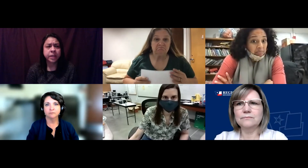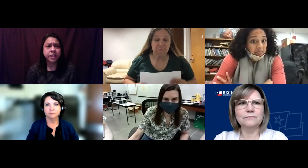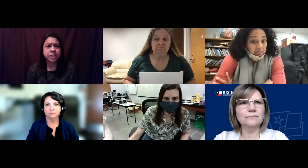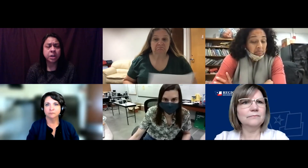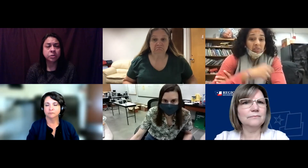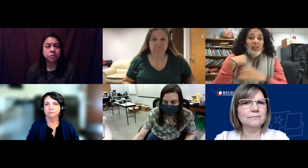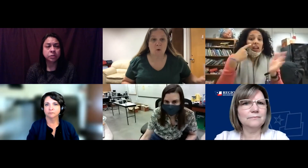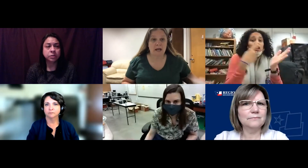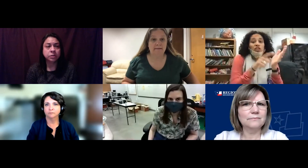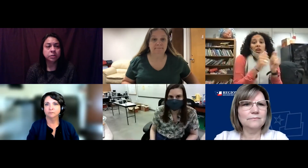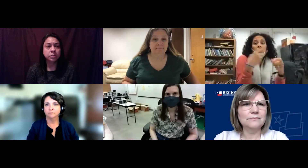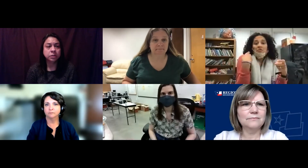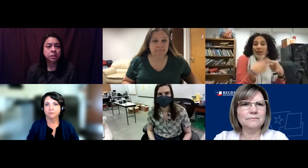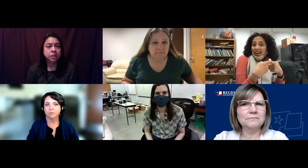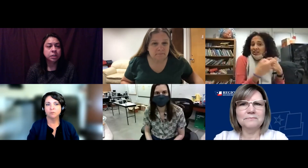I think so.